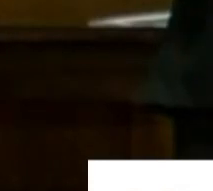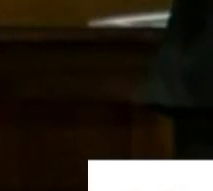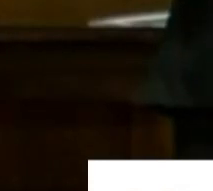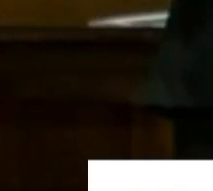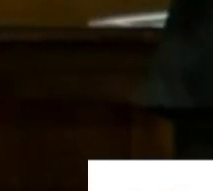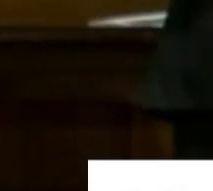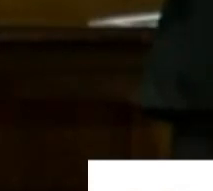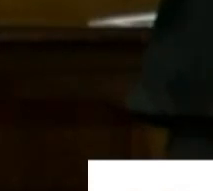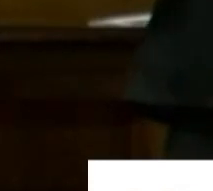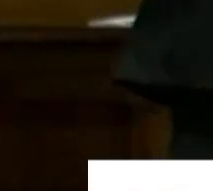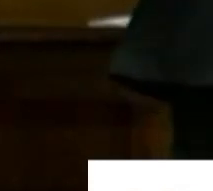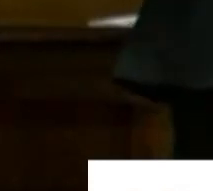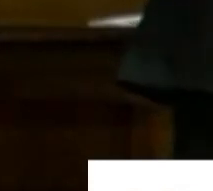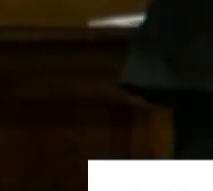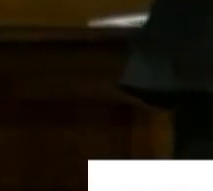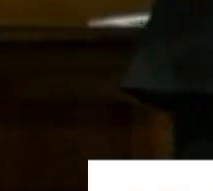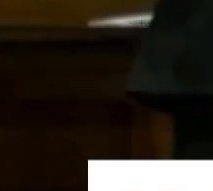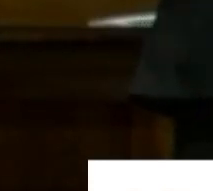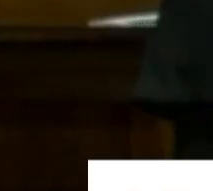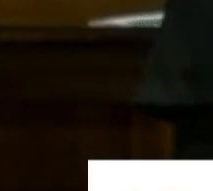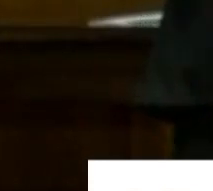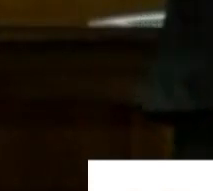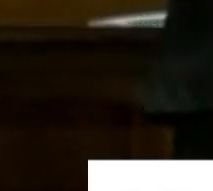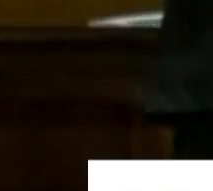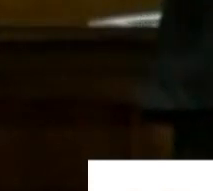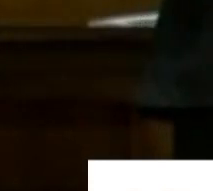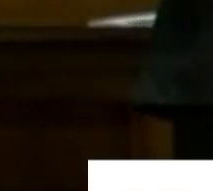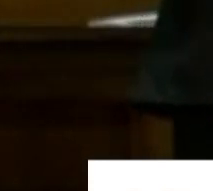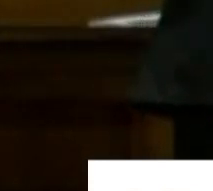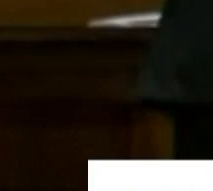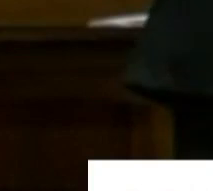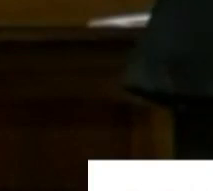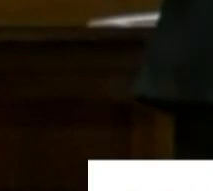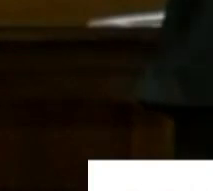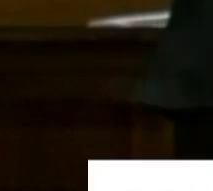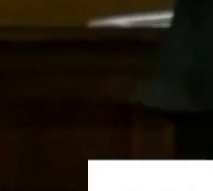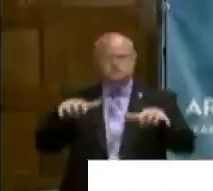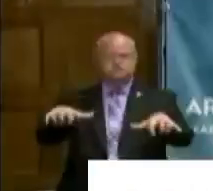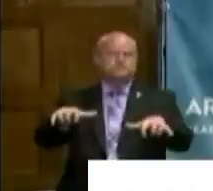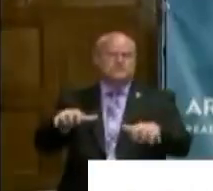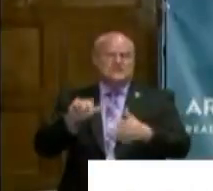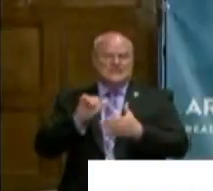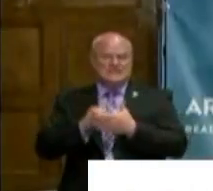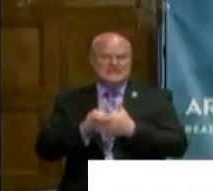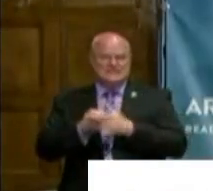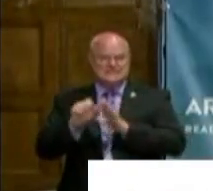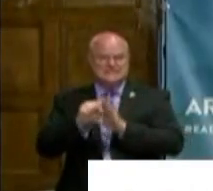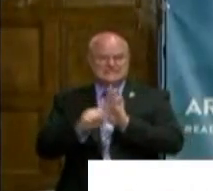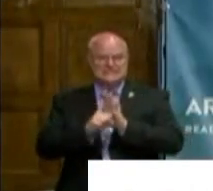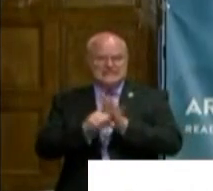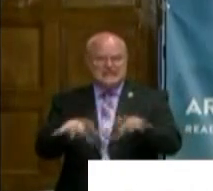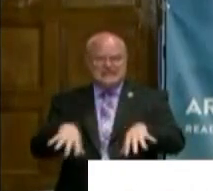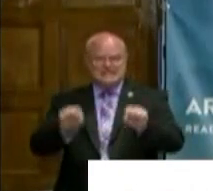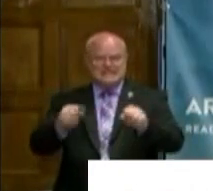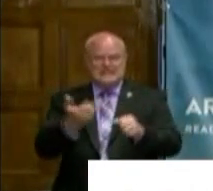defying the restrictions and the date the state has for large venues, is the state taking any